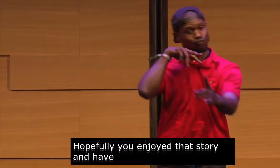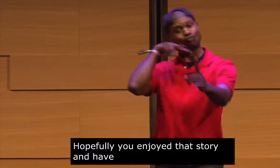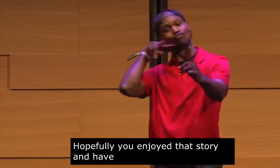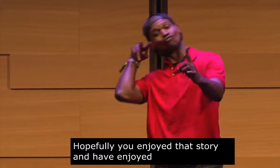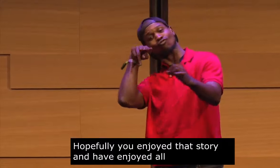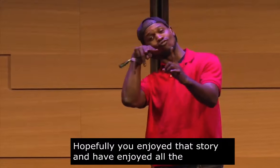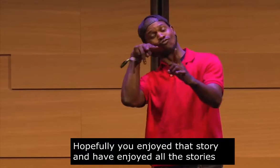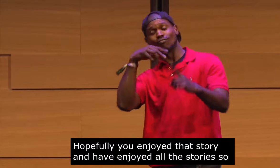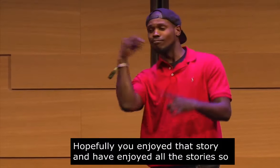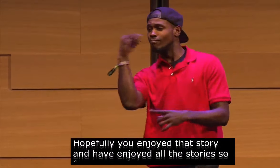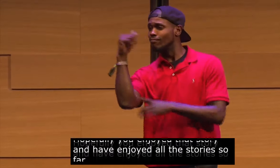far.